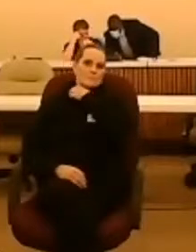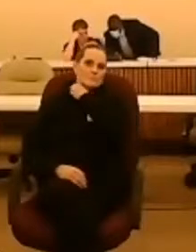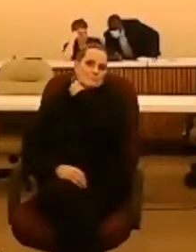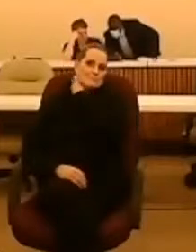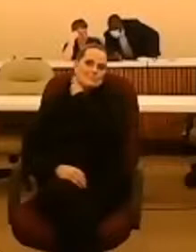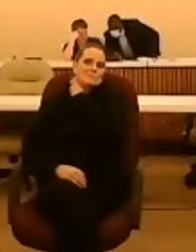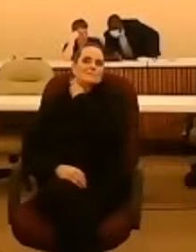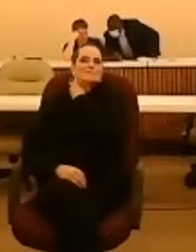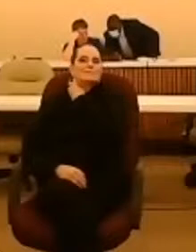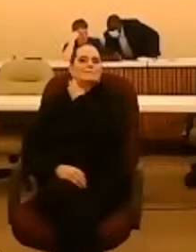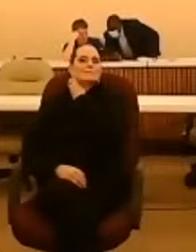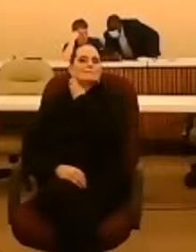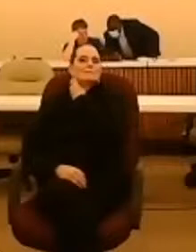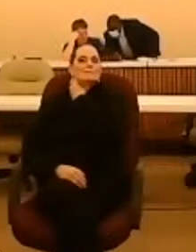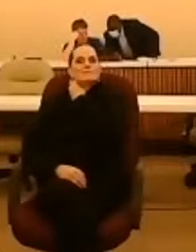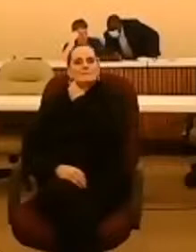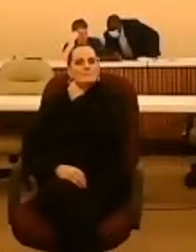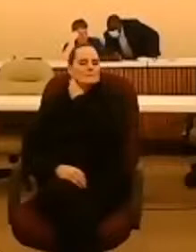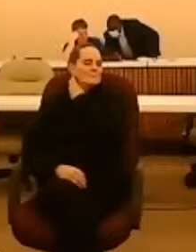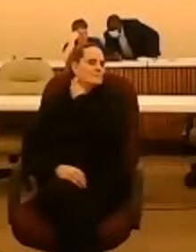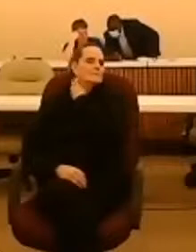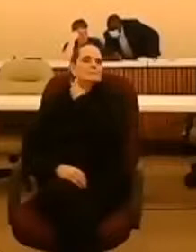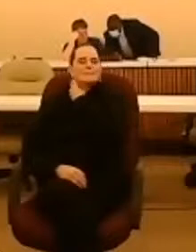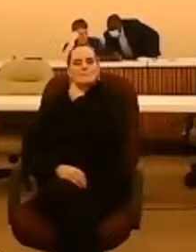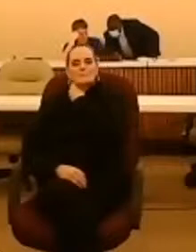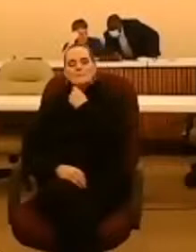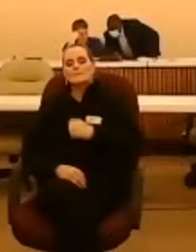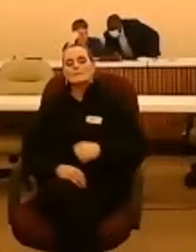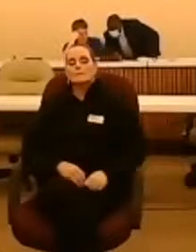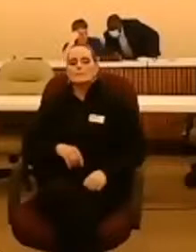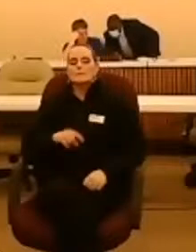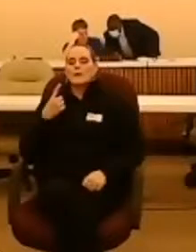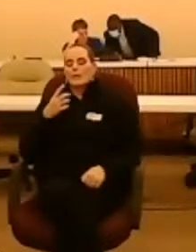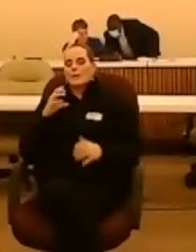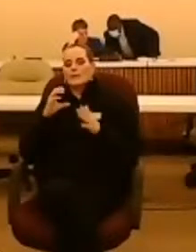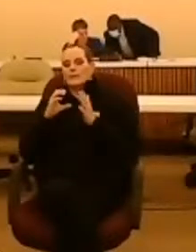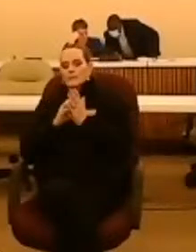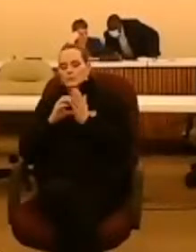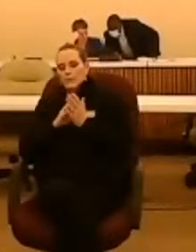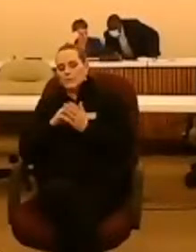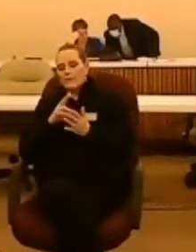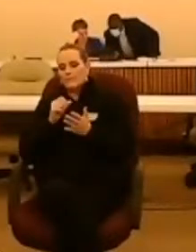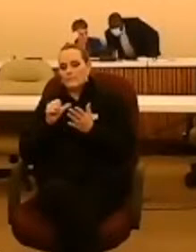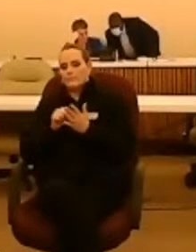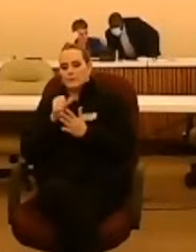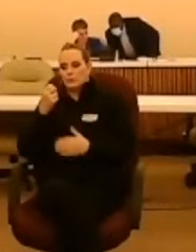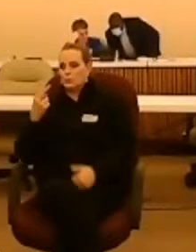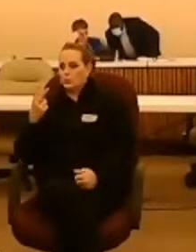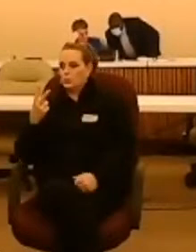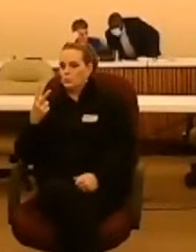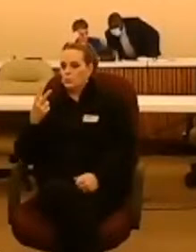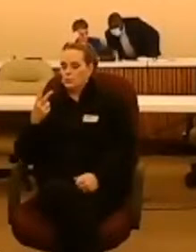So like I said, these are all there, and if you Right, the first paragraph and page look, 2. you'll see.